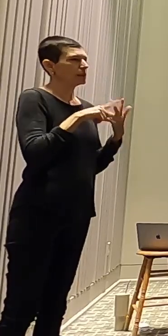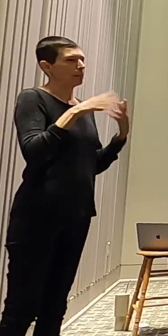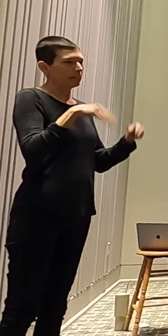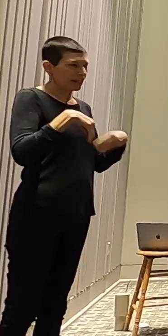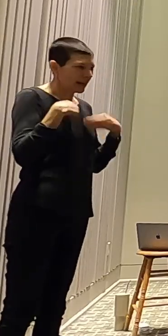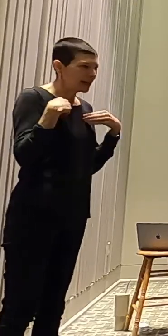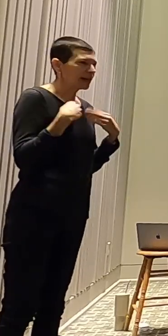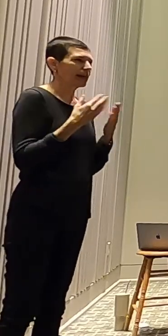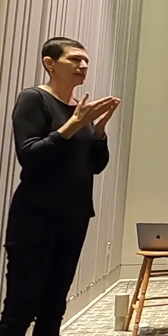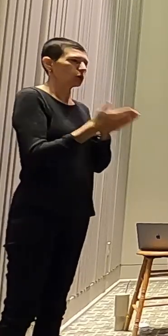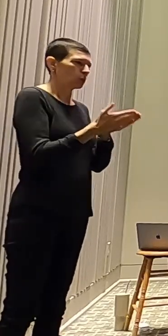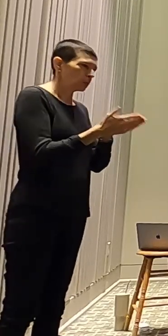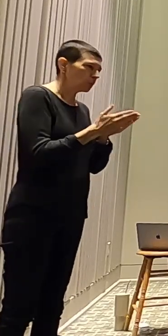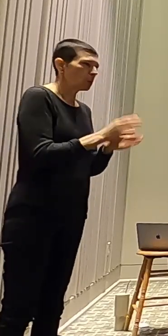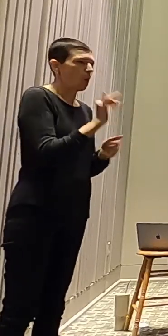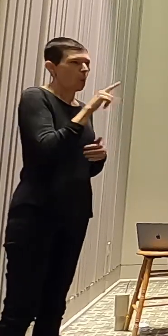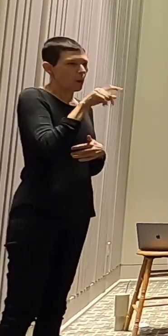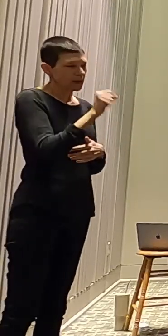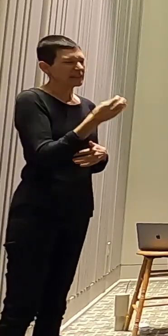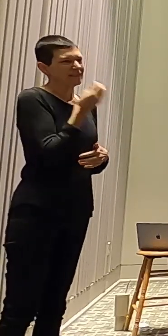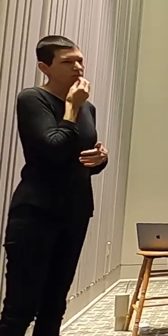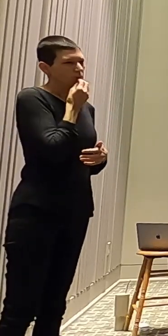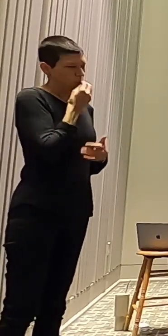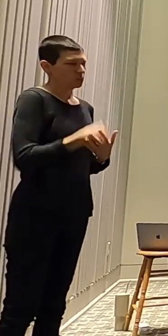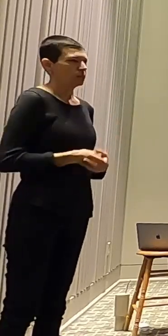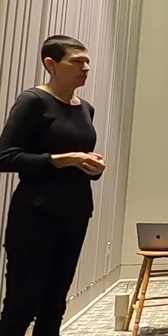blankets, canoes, oils, and food.